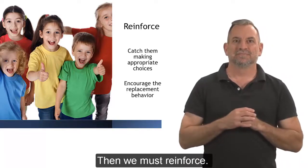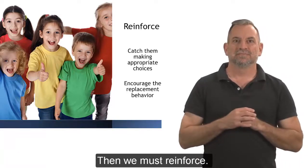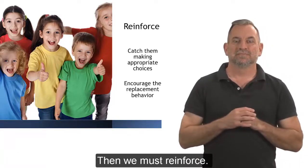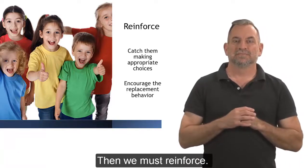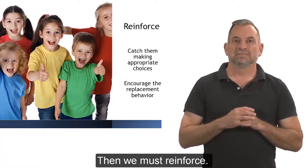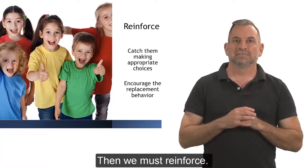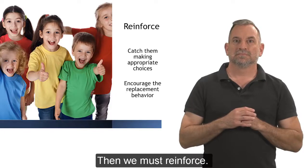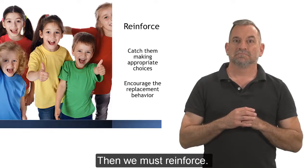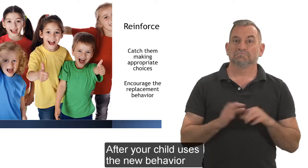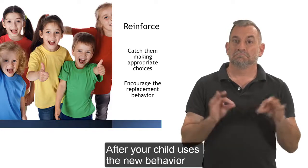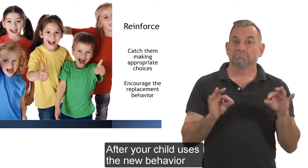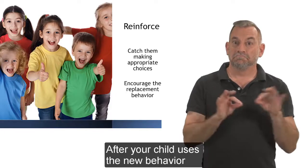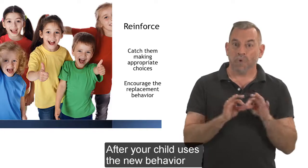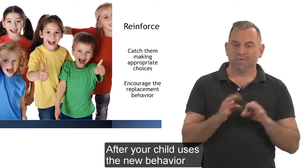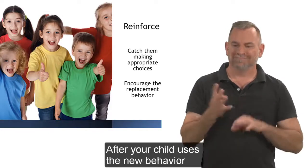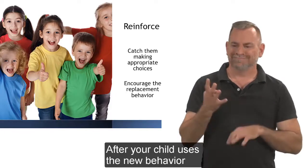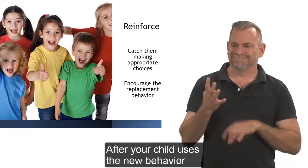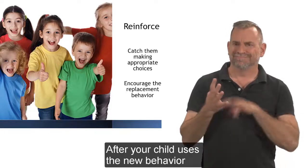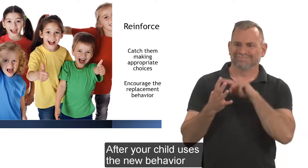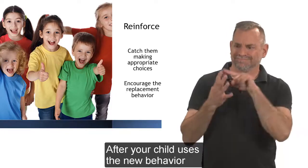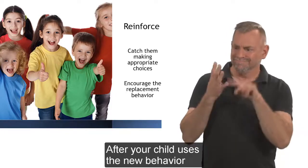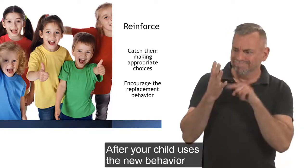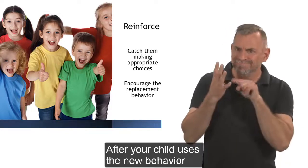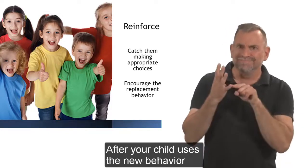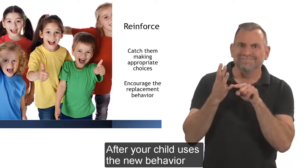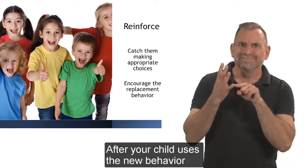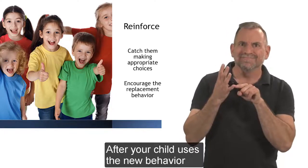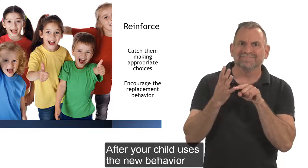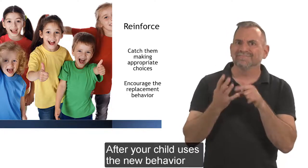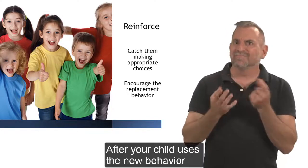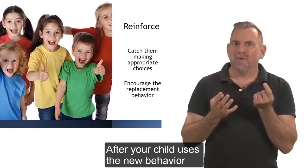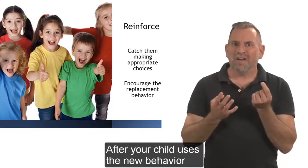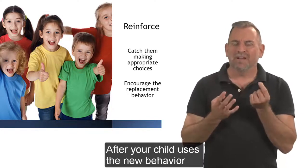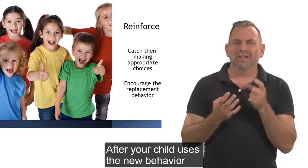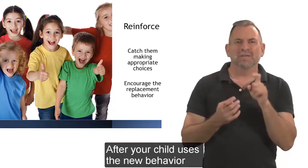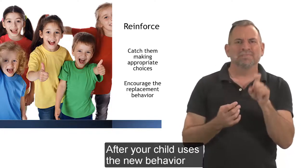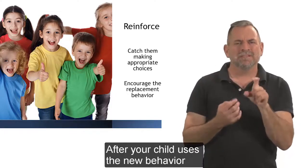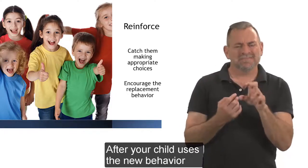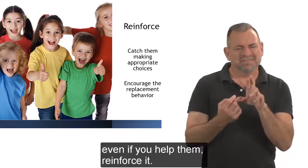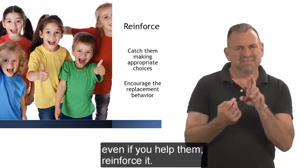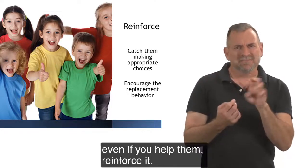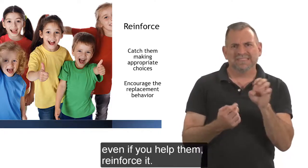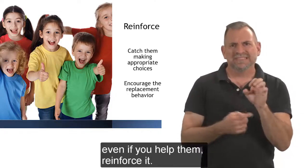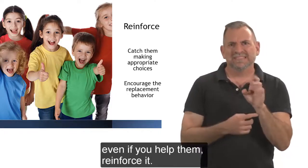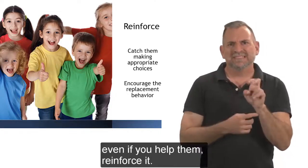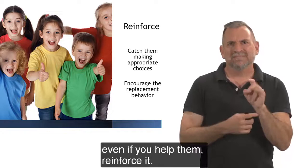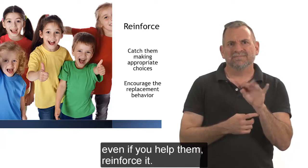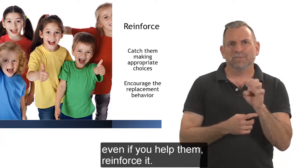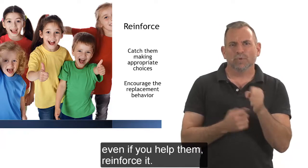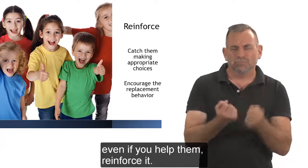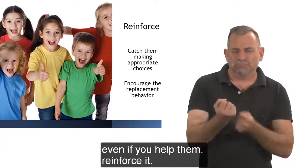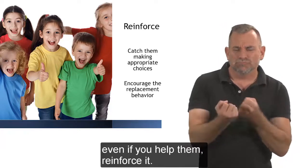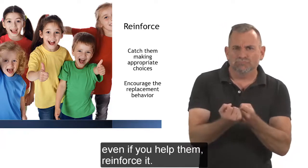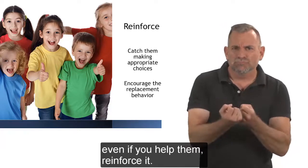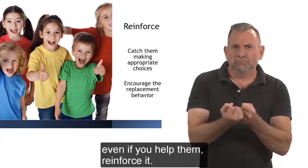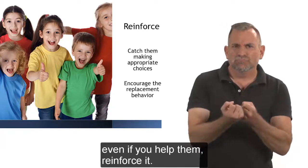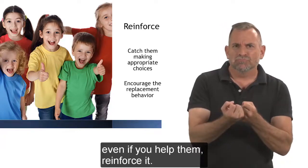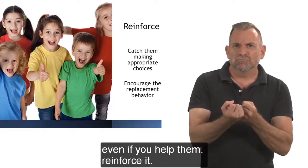Then we must reinforce. After your child uses the new behavior, even if you help them, reinforce